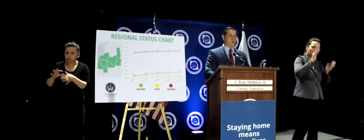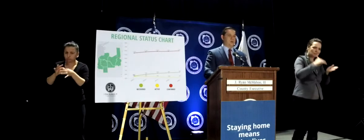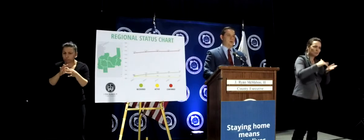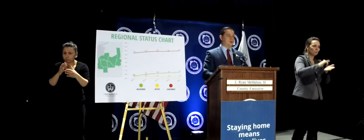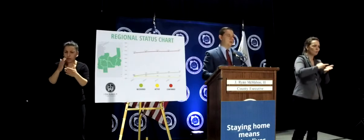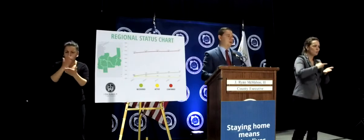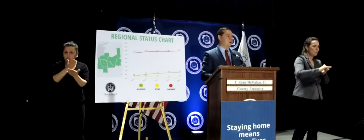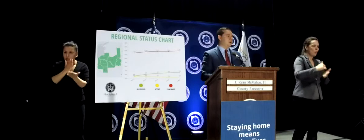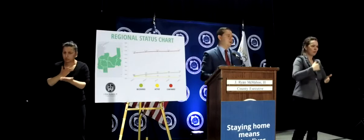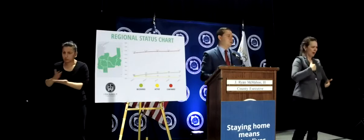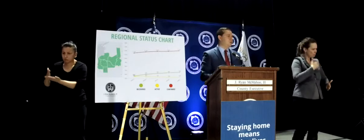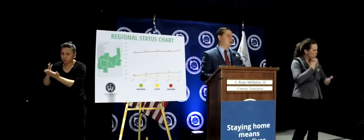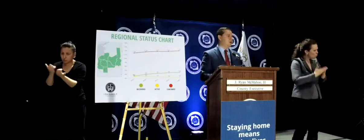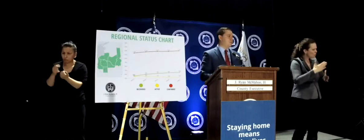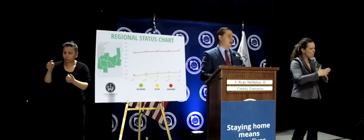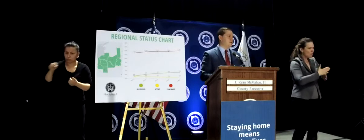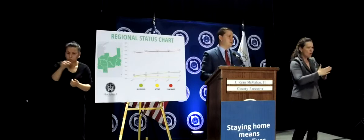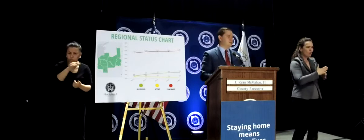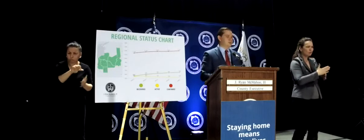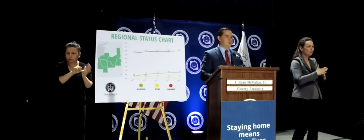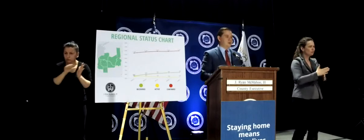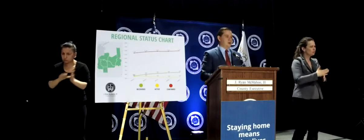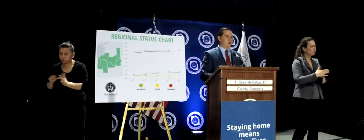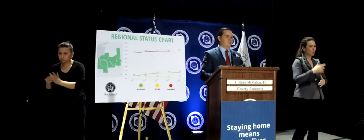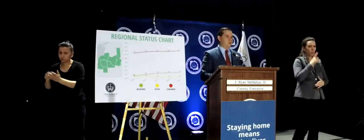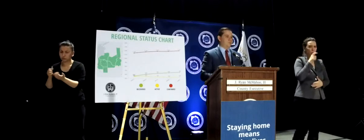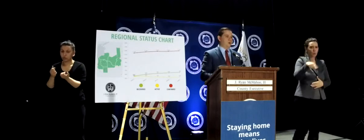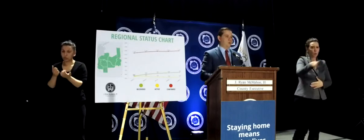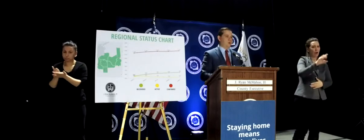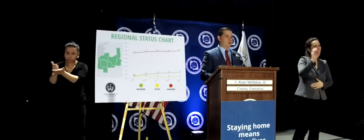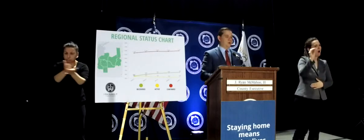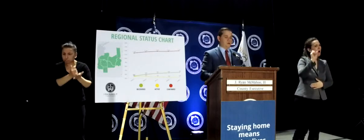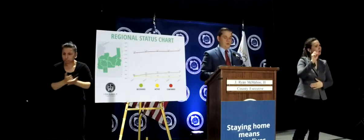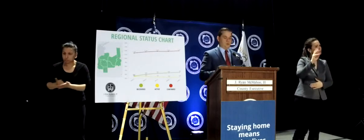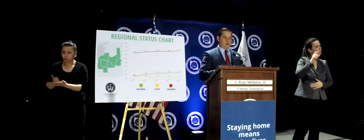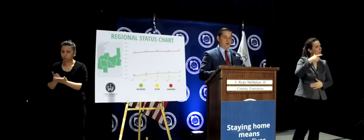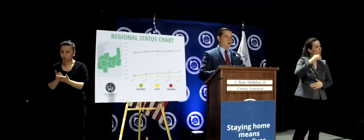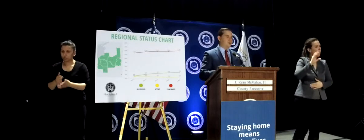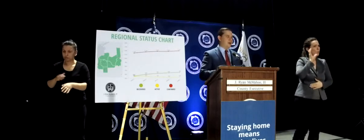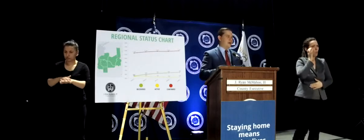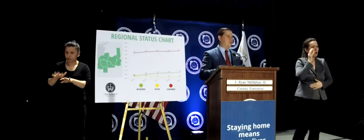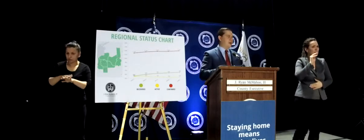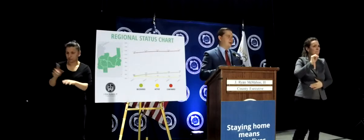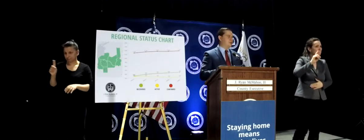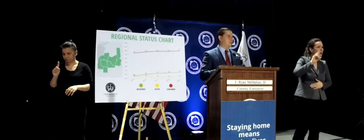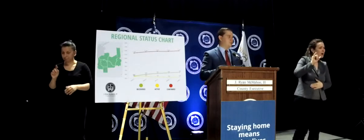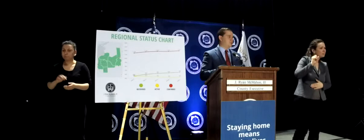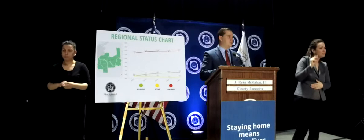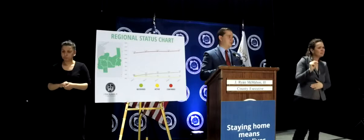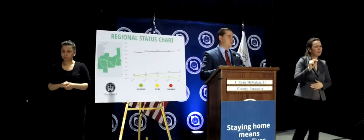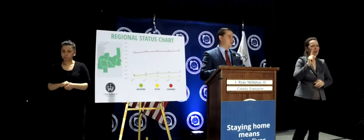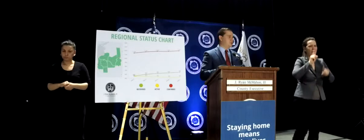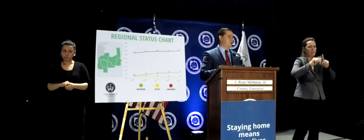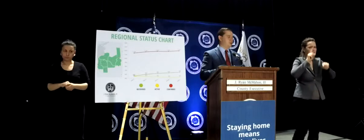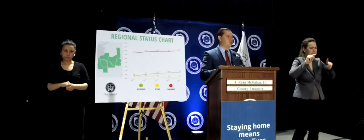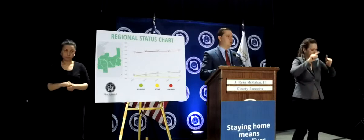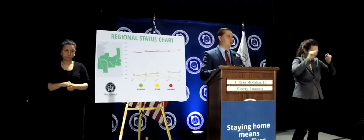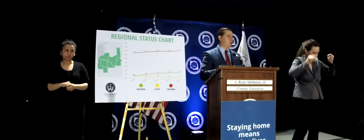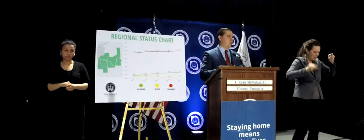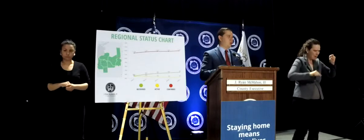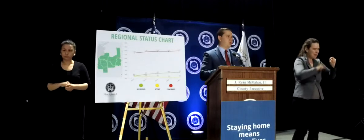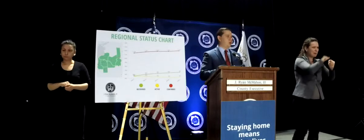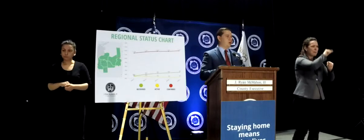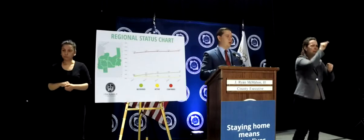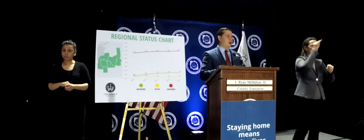and Cortland and Cayuga and Madison. But we're going to have a document for the state to consider in